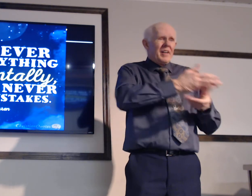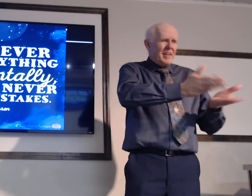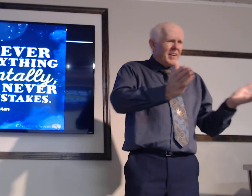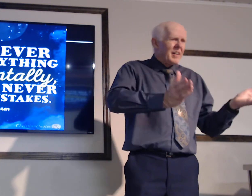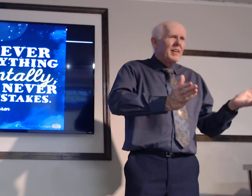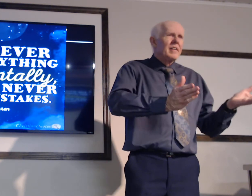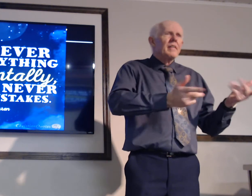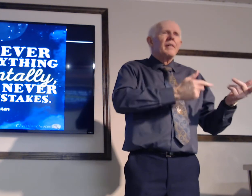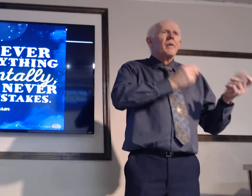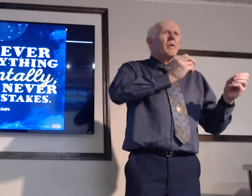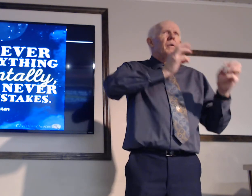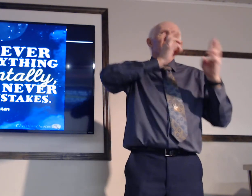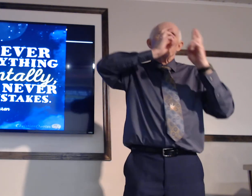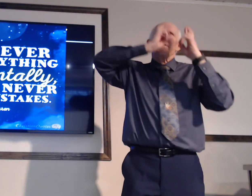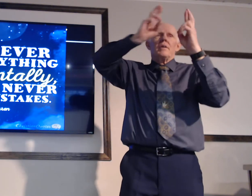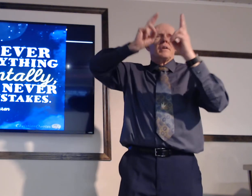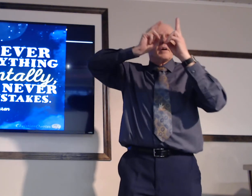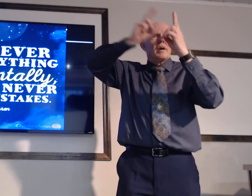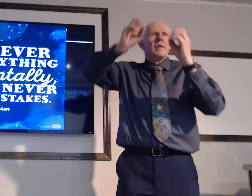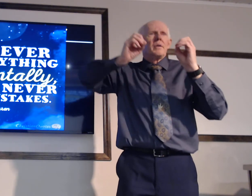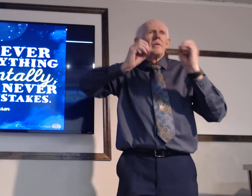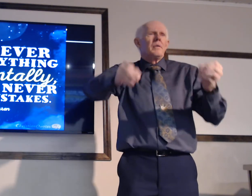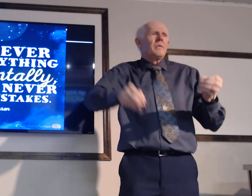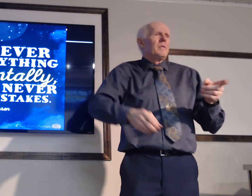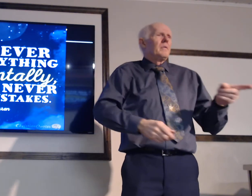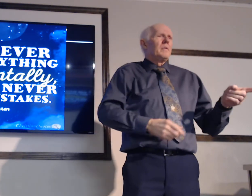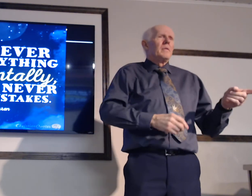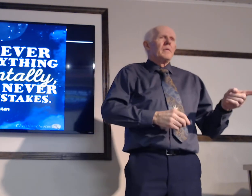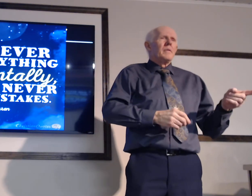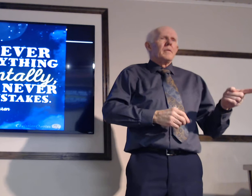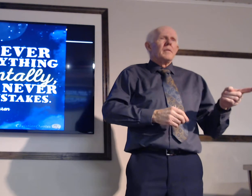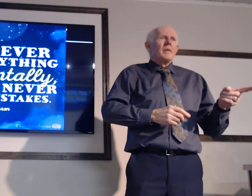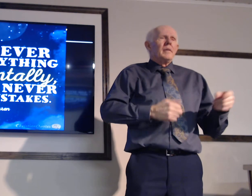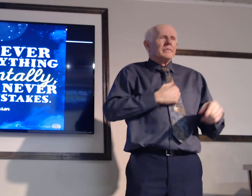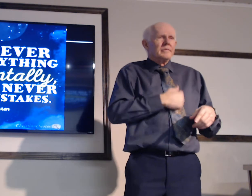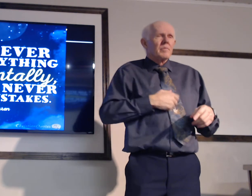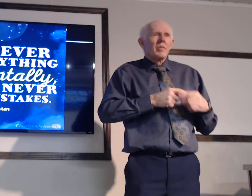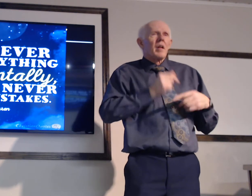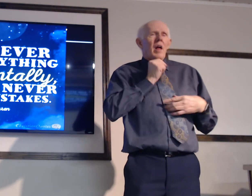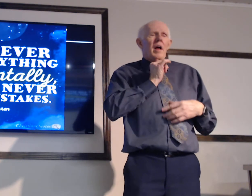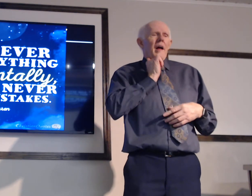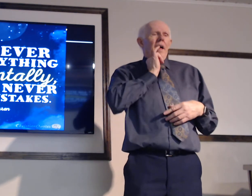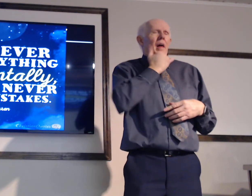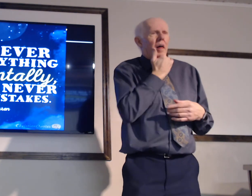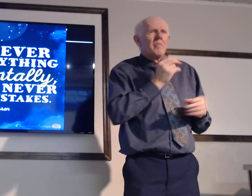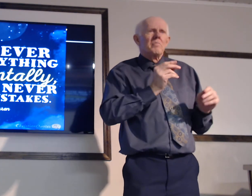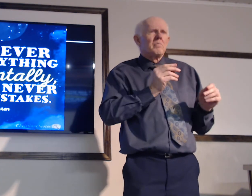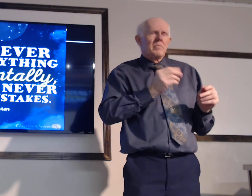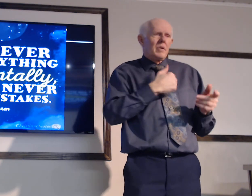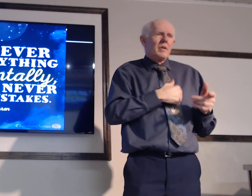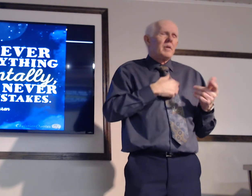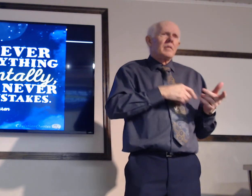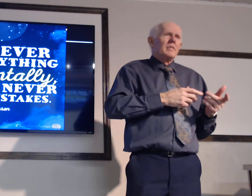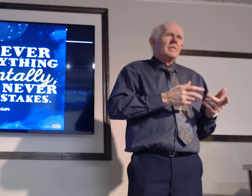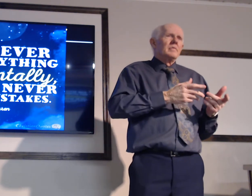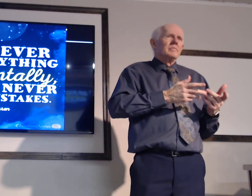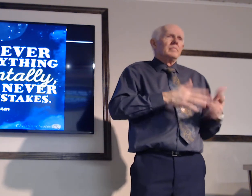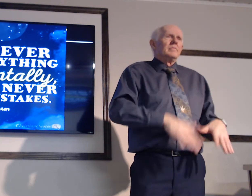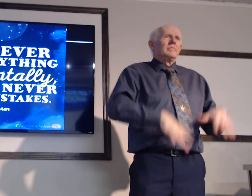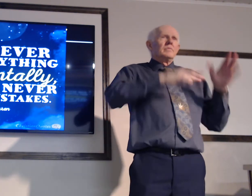God had made everything, but the people showed no respect and no sorry for their wrongs.